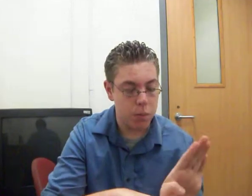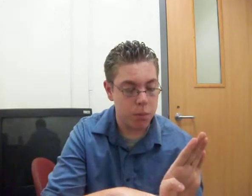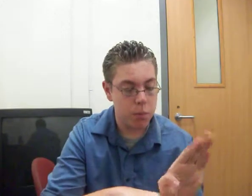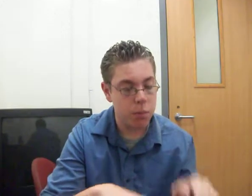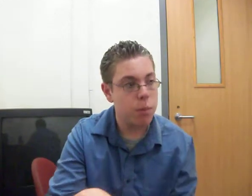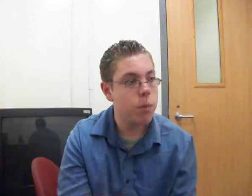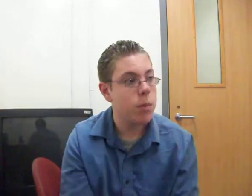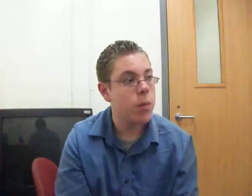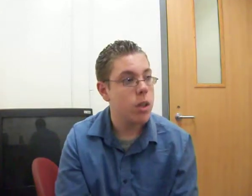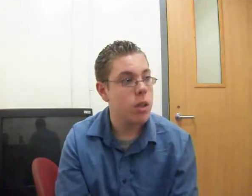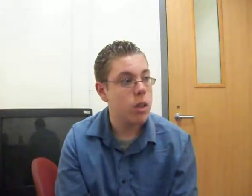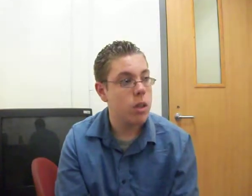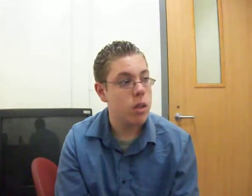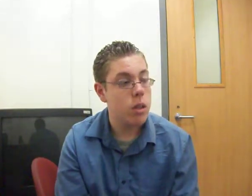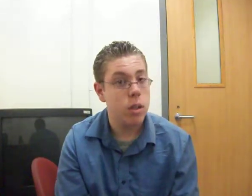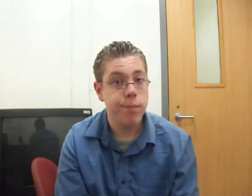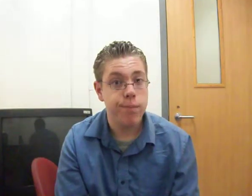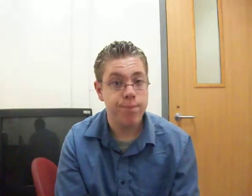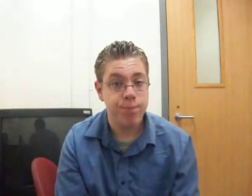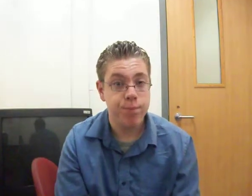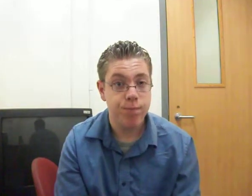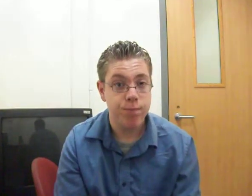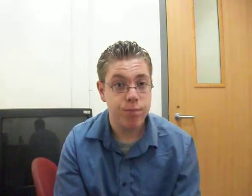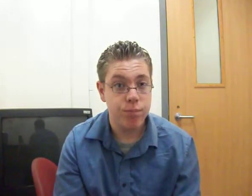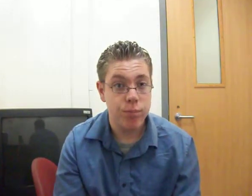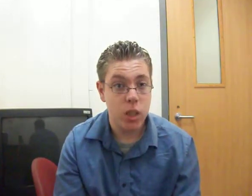With the wind 35 degrees on the other side of the boat.